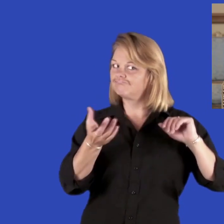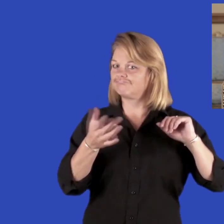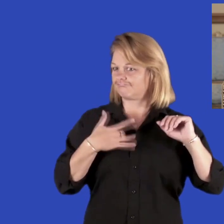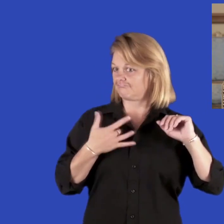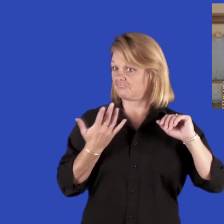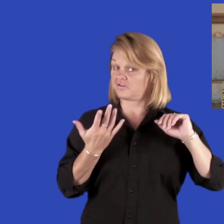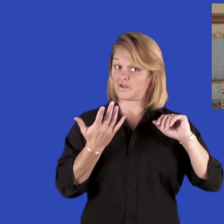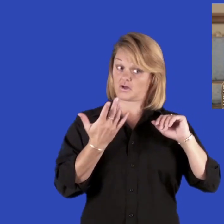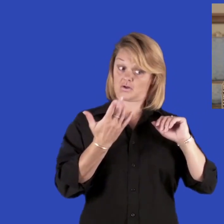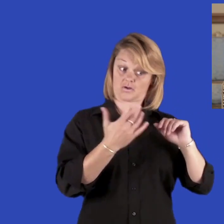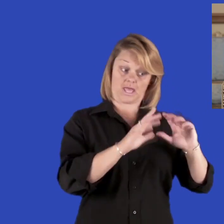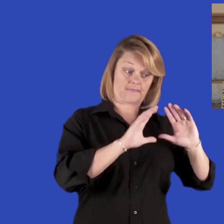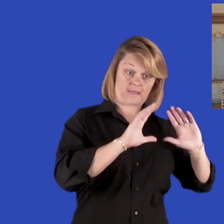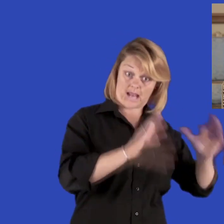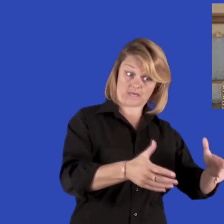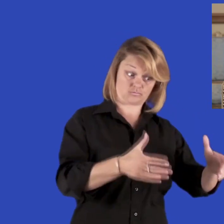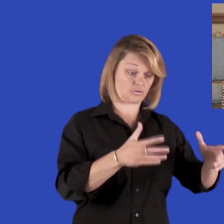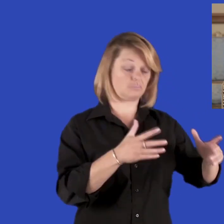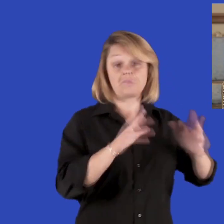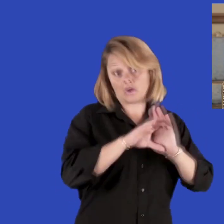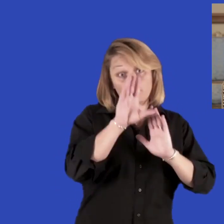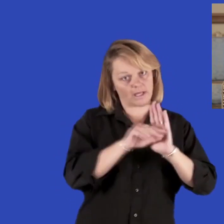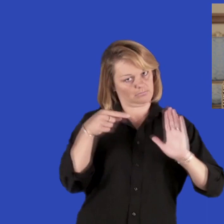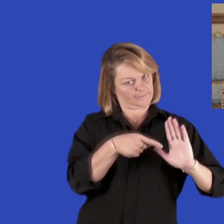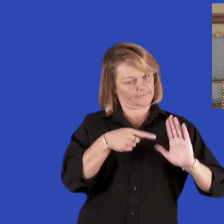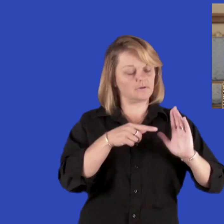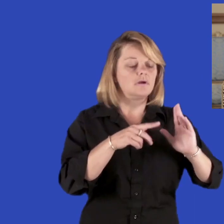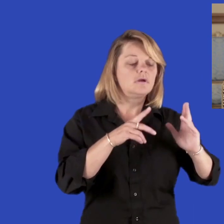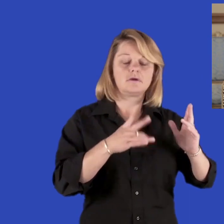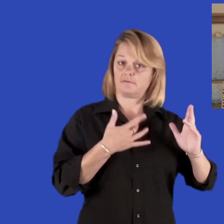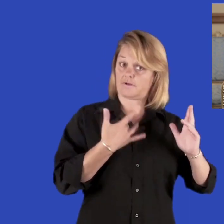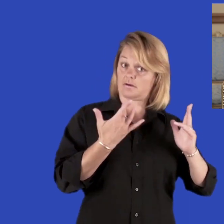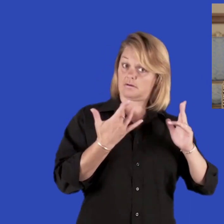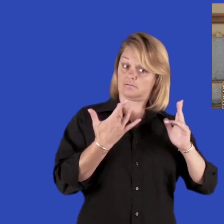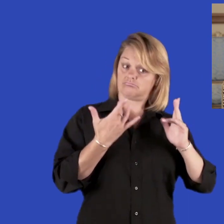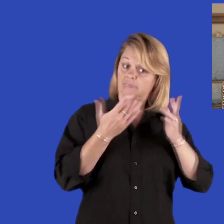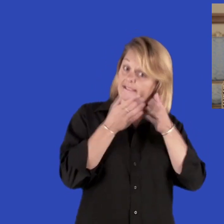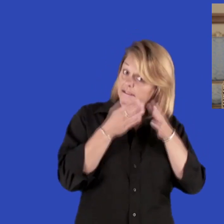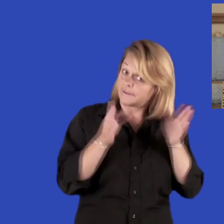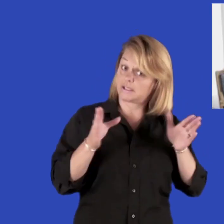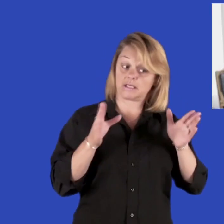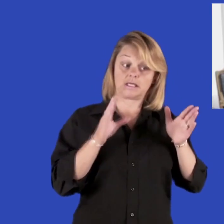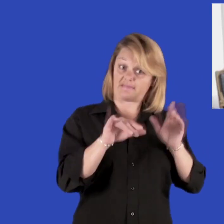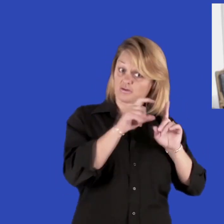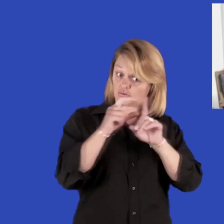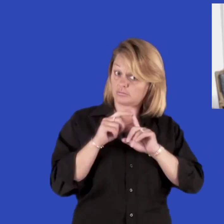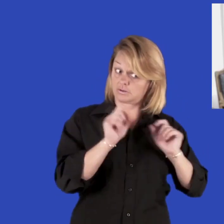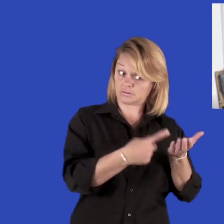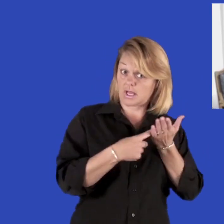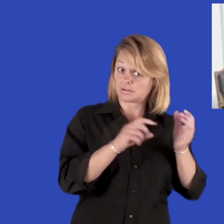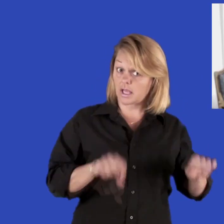stop them from achieving what they want to do with life. Absolutely. Now, you touch a little bit on what